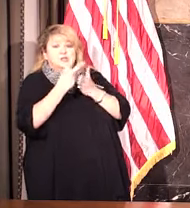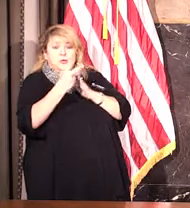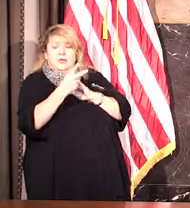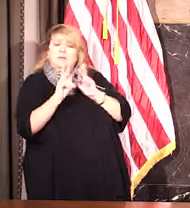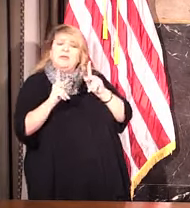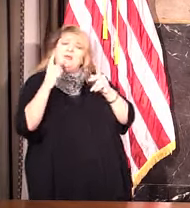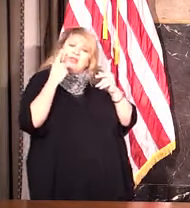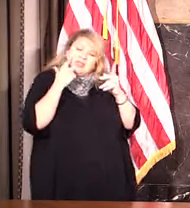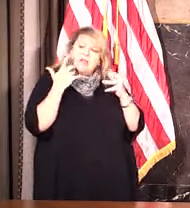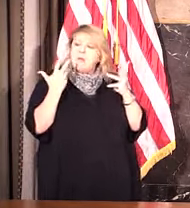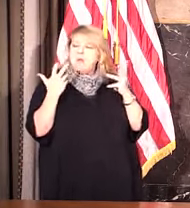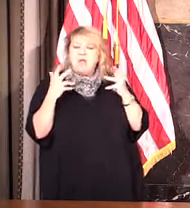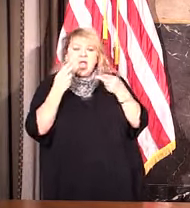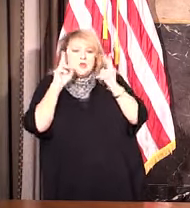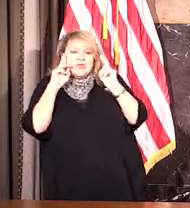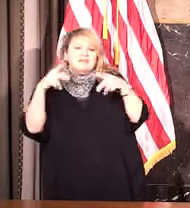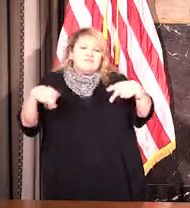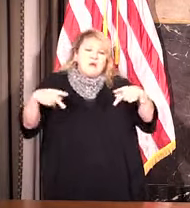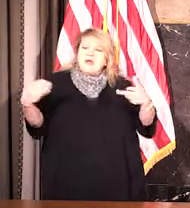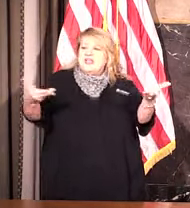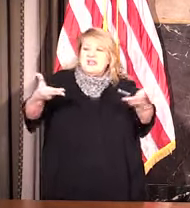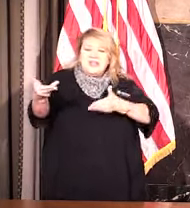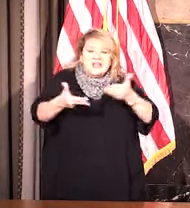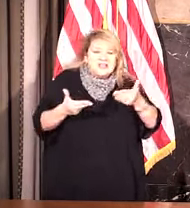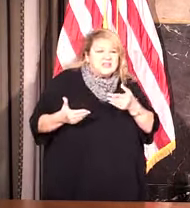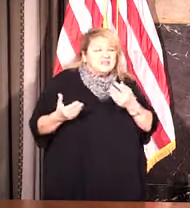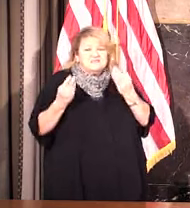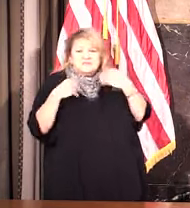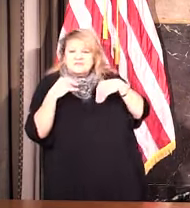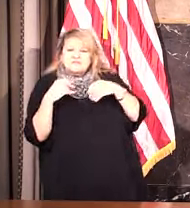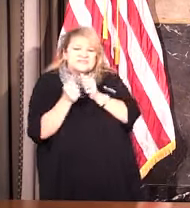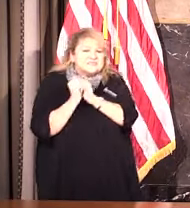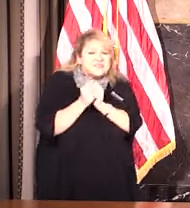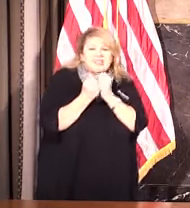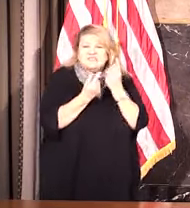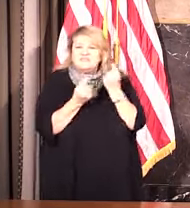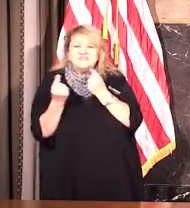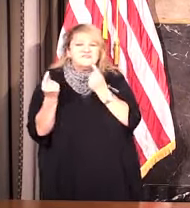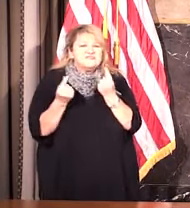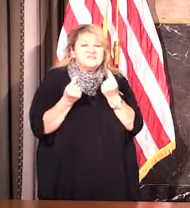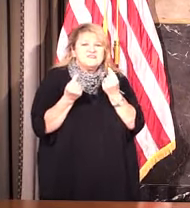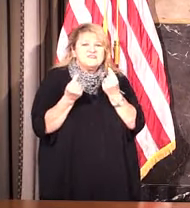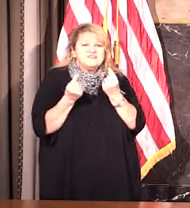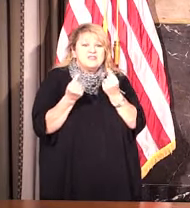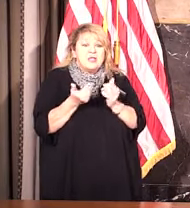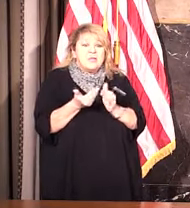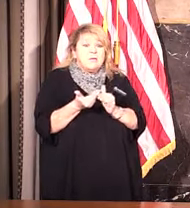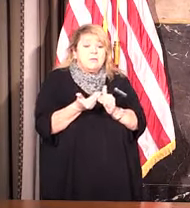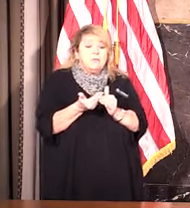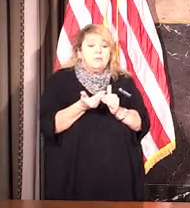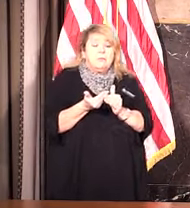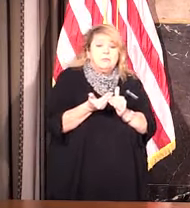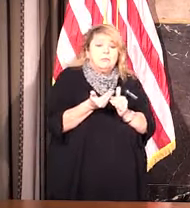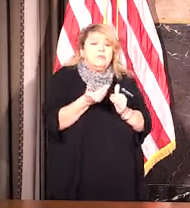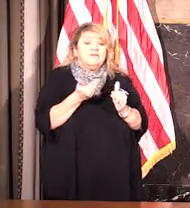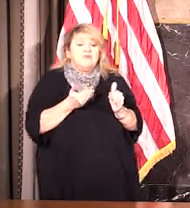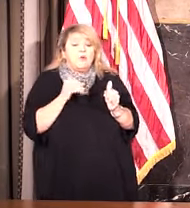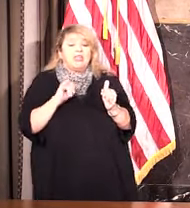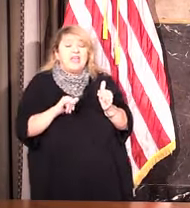they were going to have their normal Halloween parties and get-togethers and so forth. And just in advance of that, a number